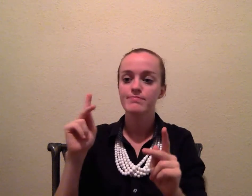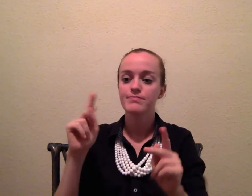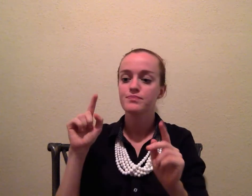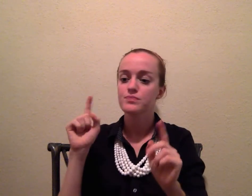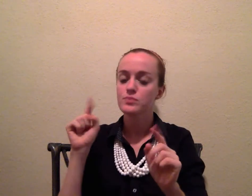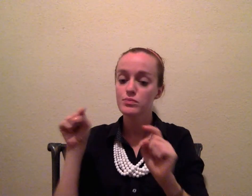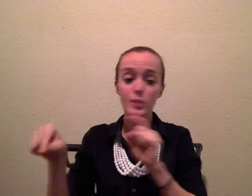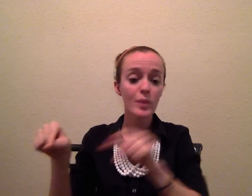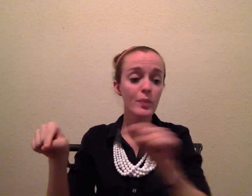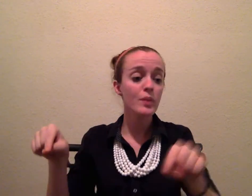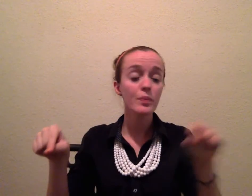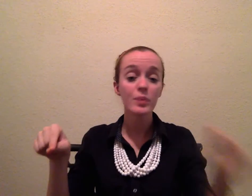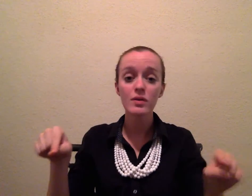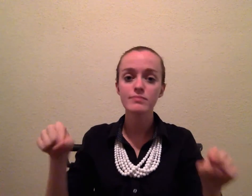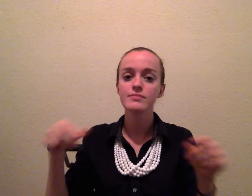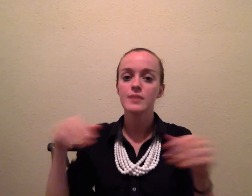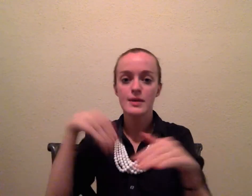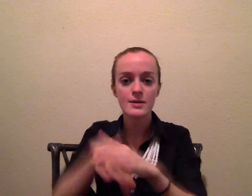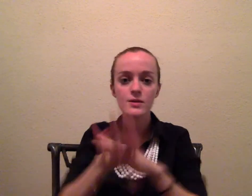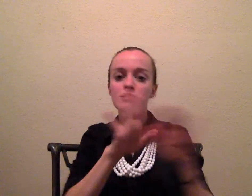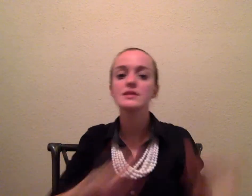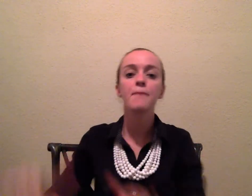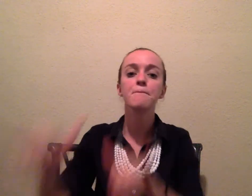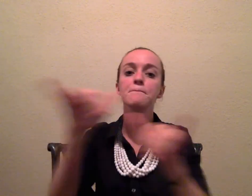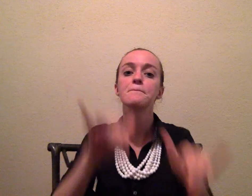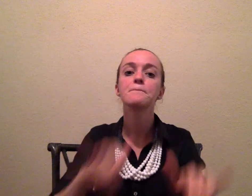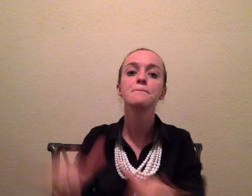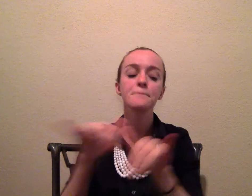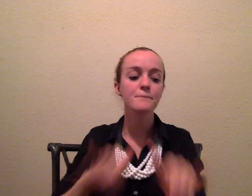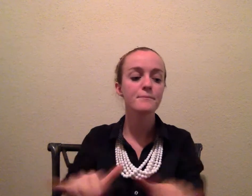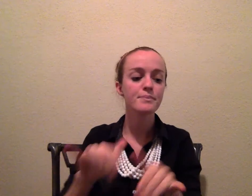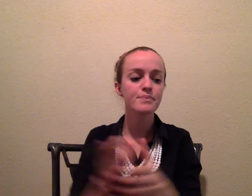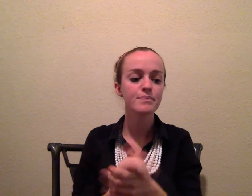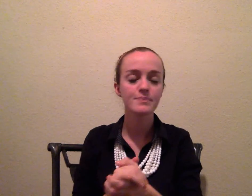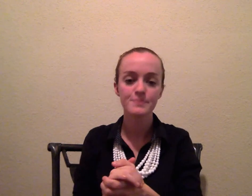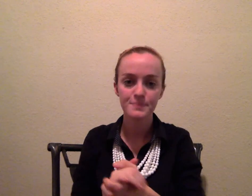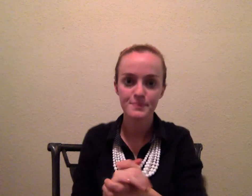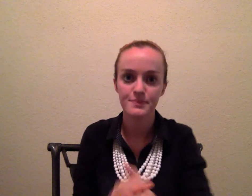design. You know which one I'm going to say. Let's translate that to the web environment.